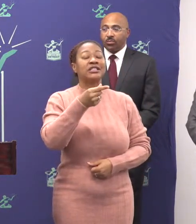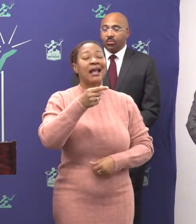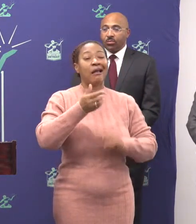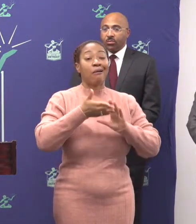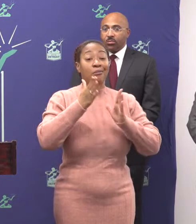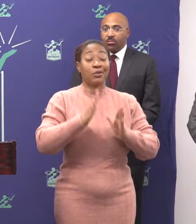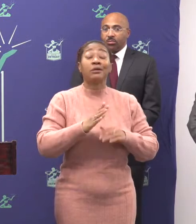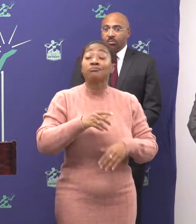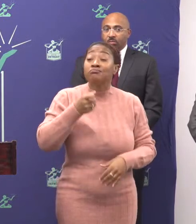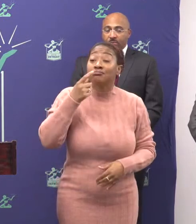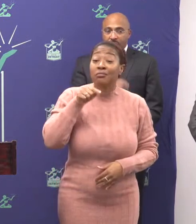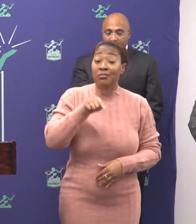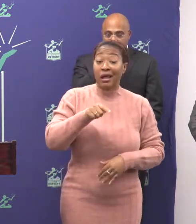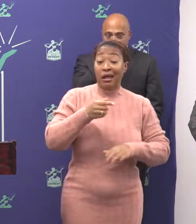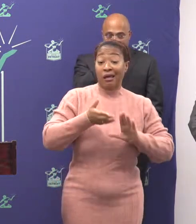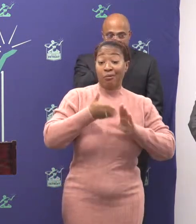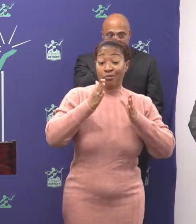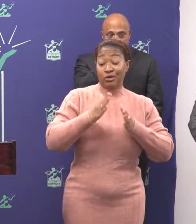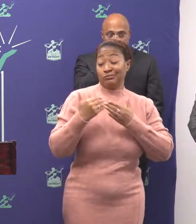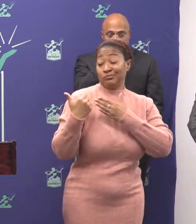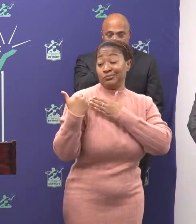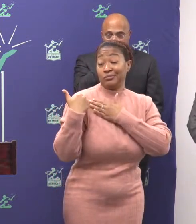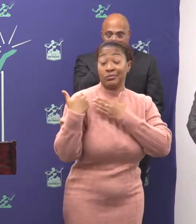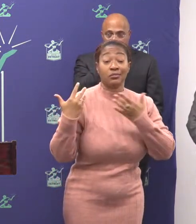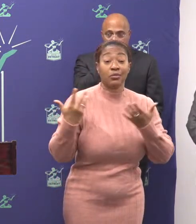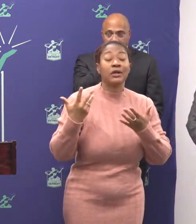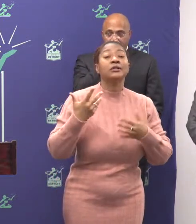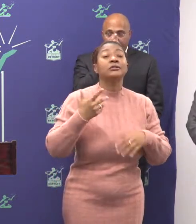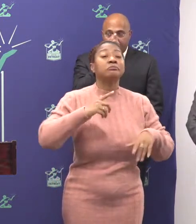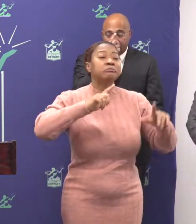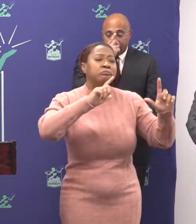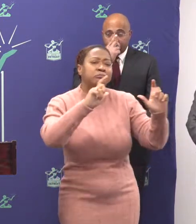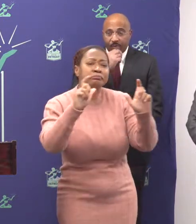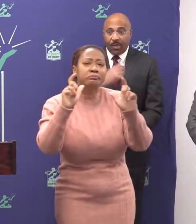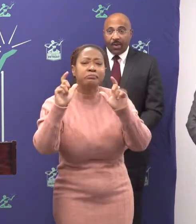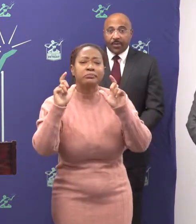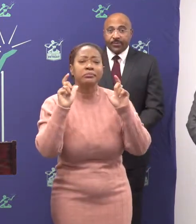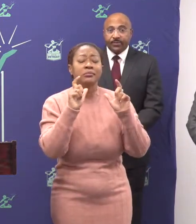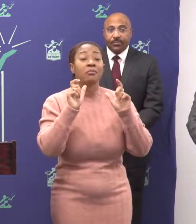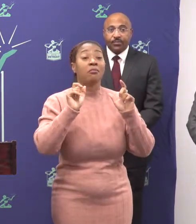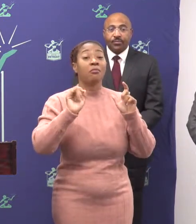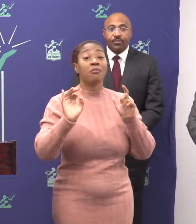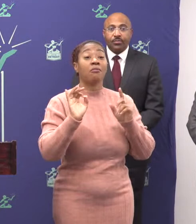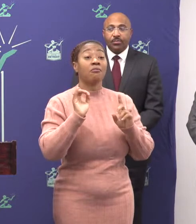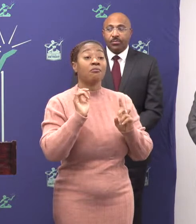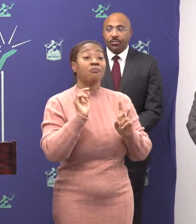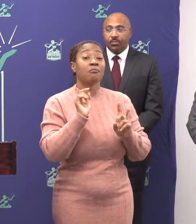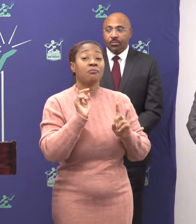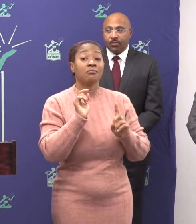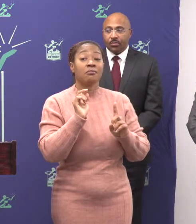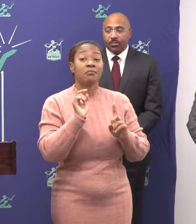DG Savage operator is responsible for taking pictures of